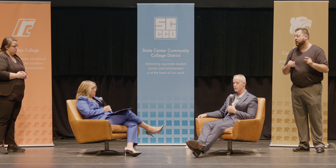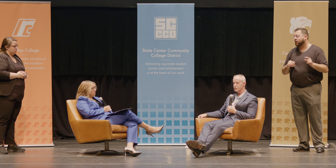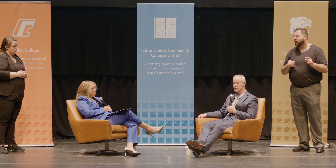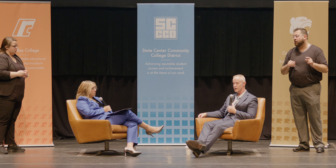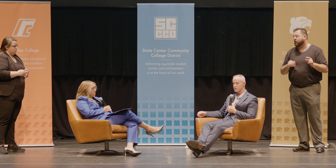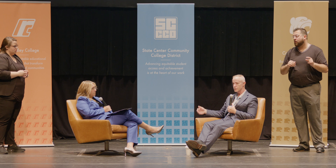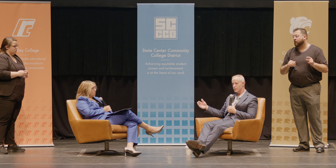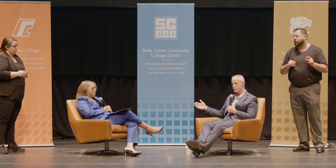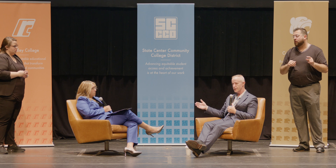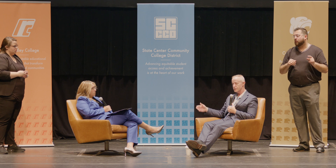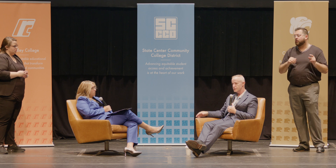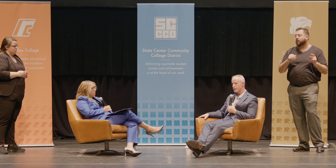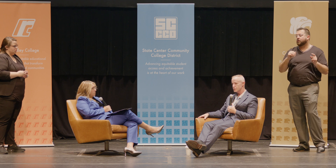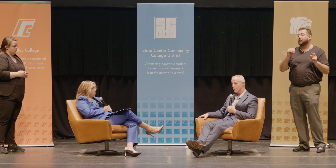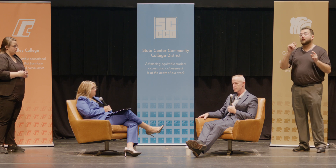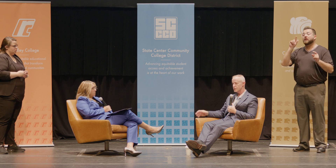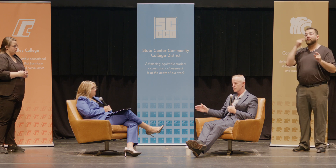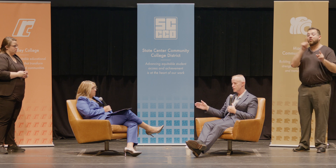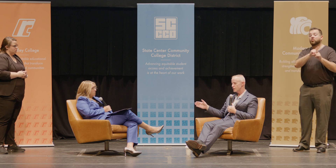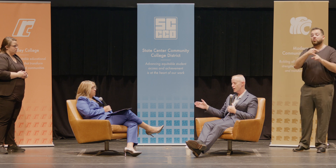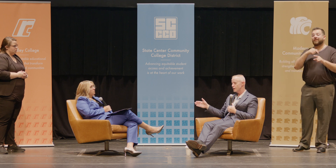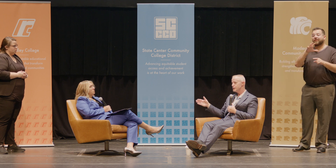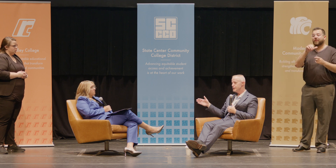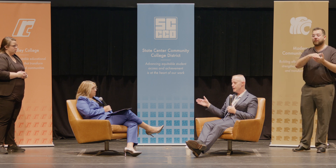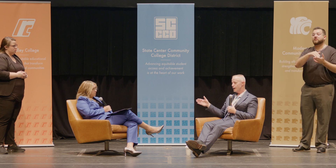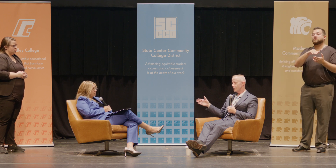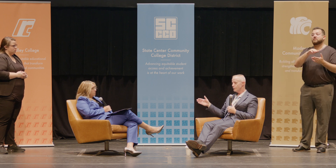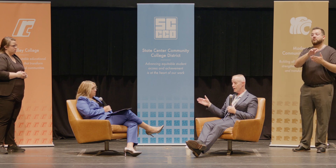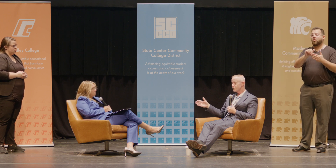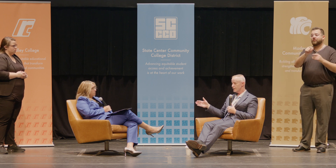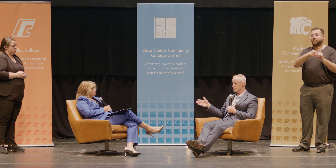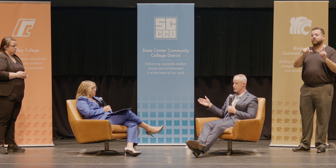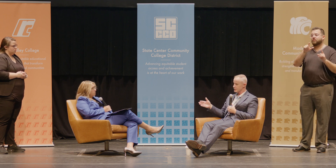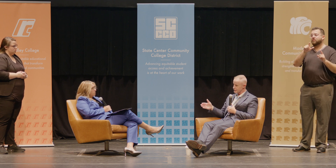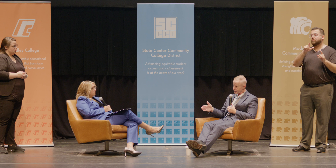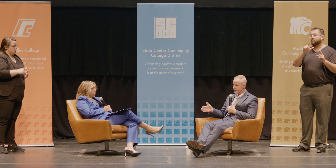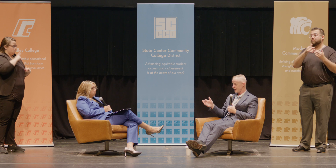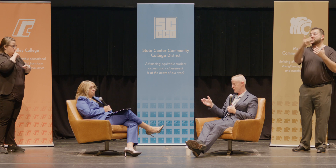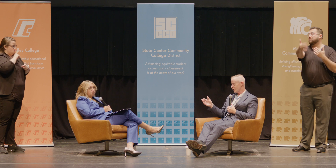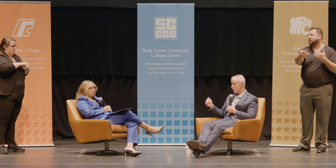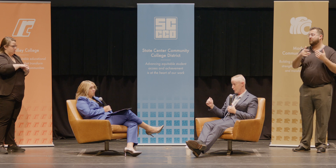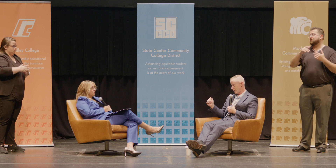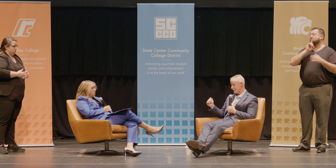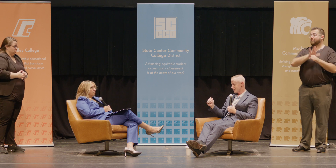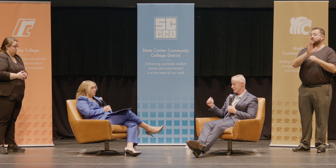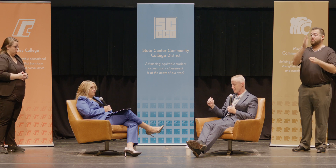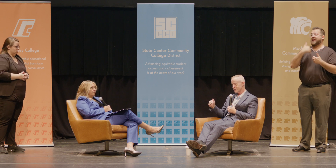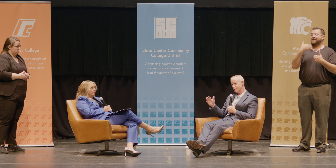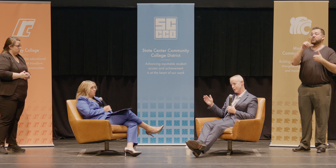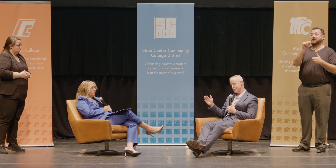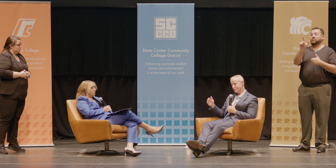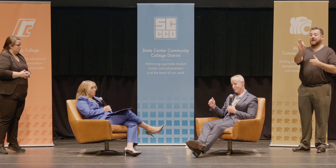on for the governor as well, with the 500,000 promise by 2029. We had funds actually allocated to go to